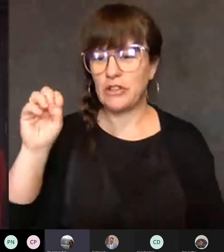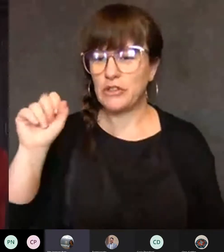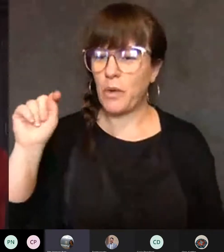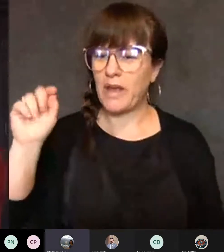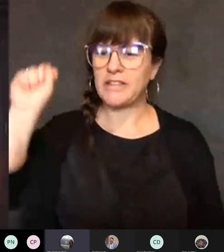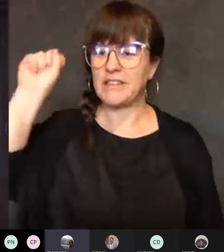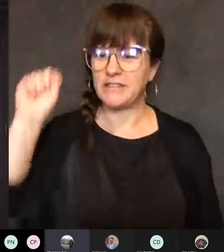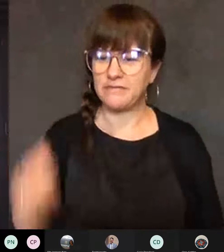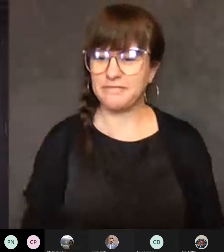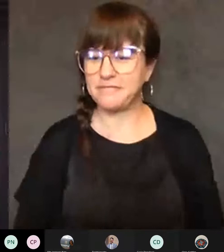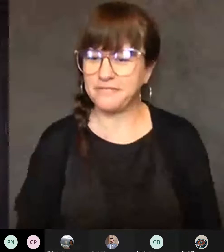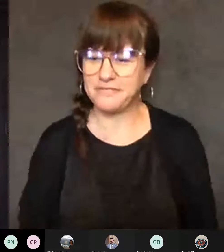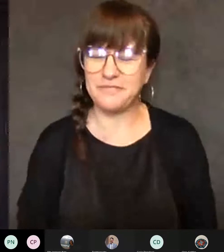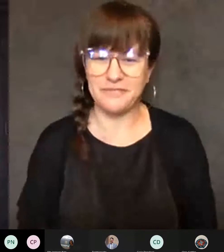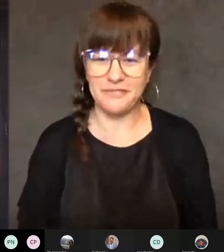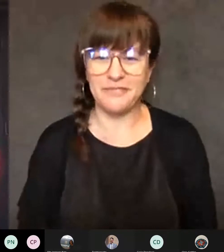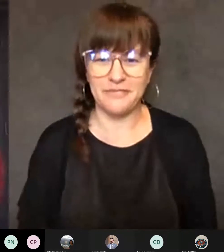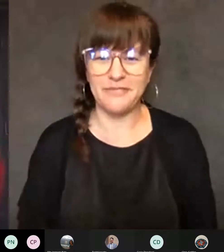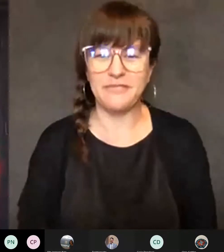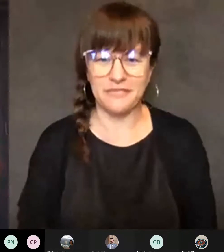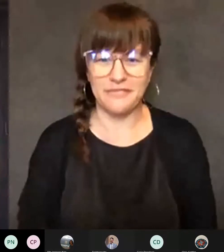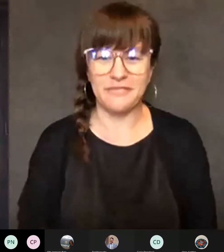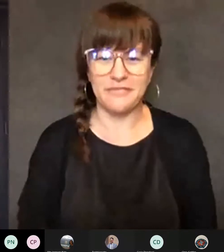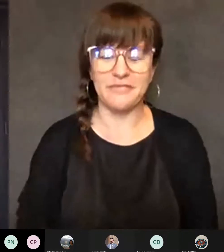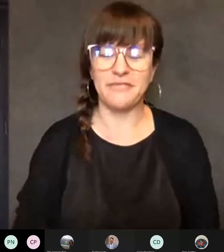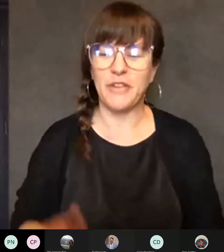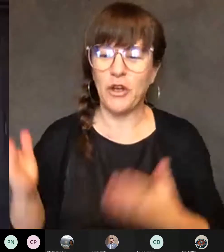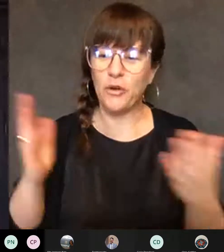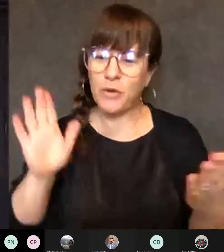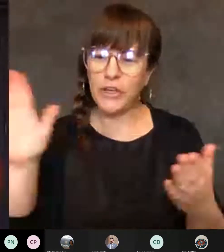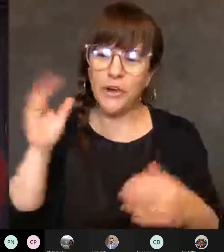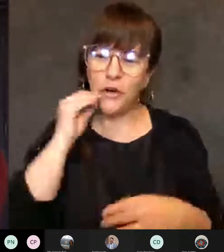That's right. Now work clothes.